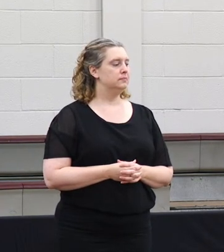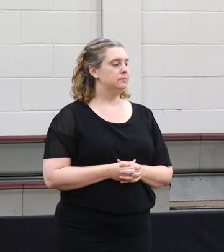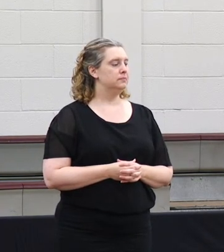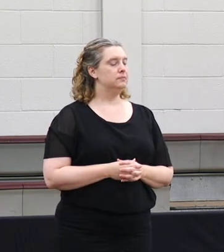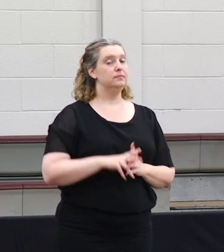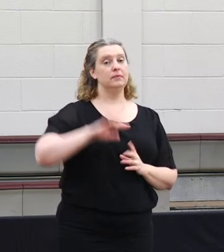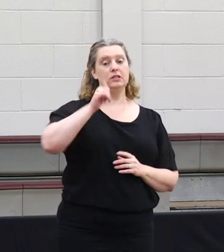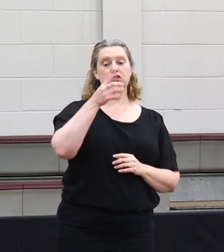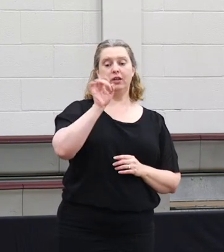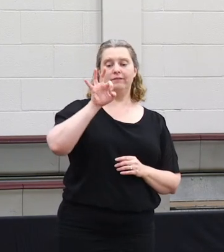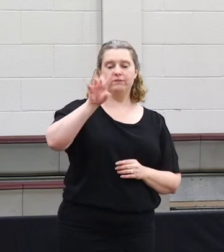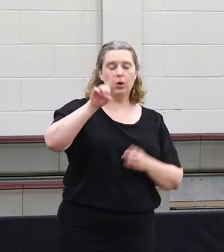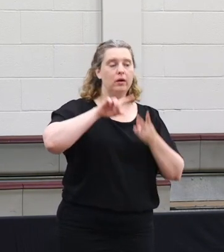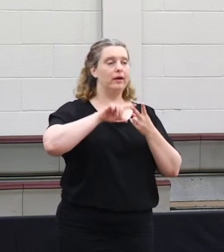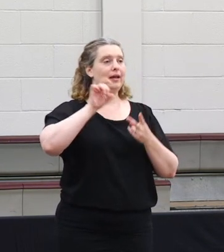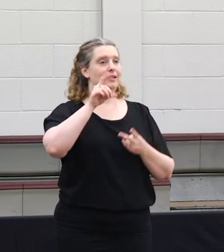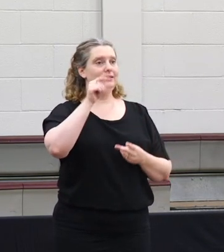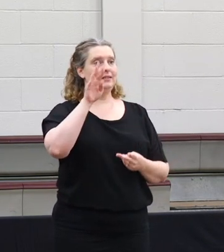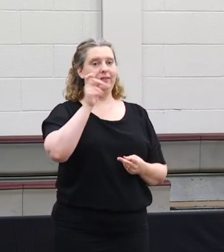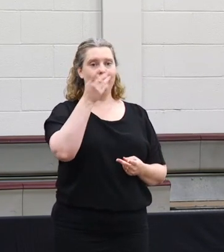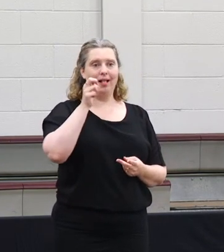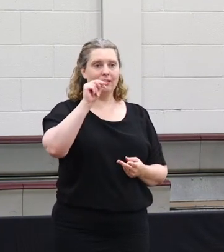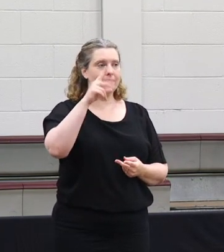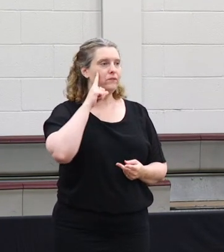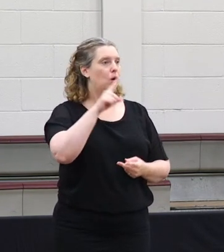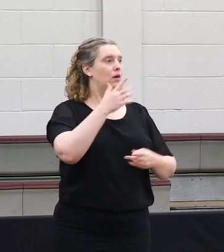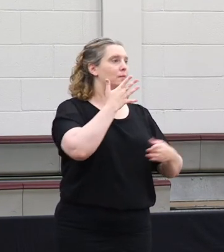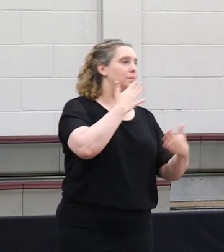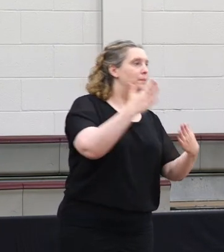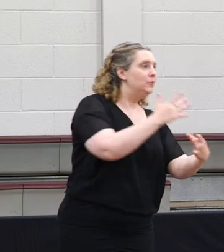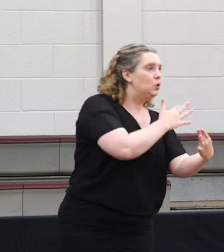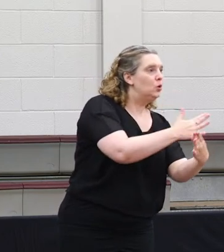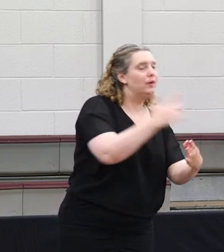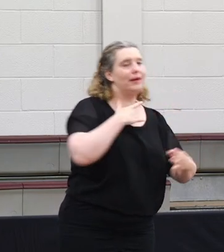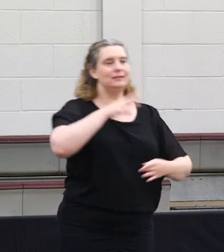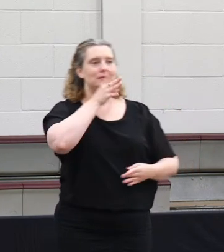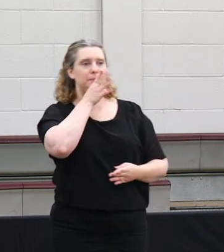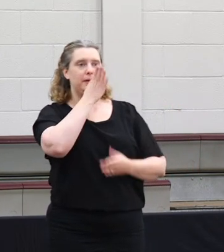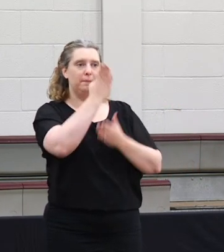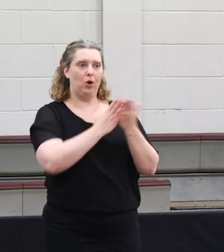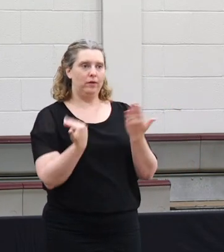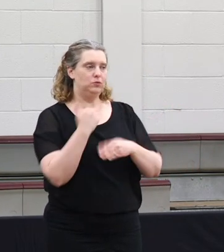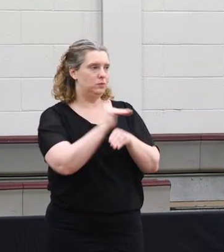Mrs. Jen Plord and Mr. Dave Nelson for preparing the speaking and musical performances this evening.